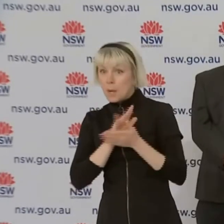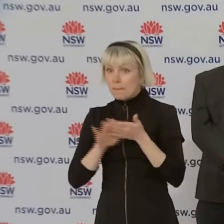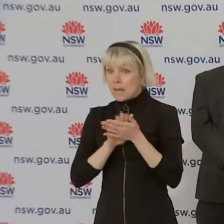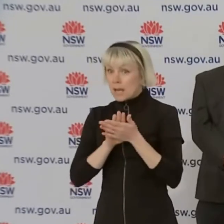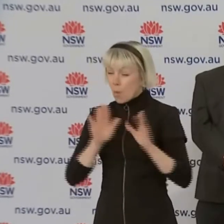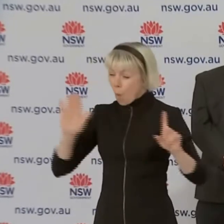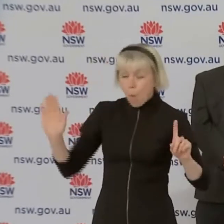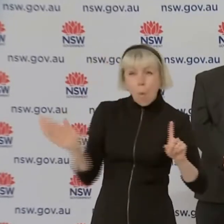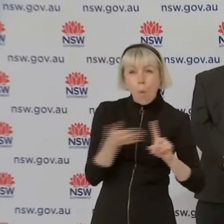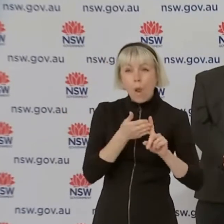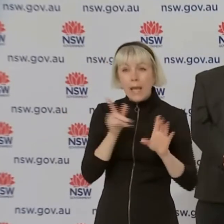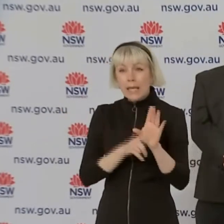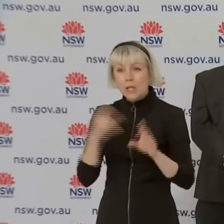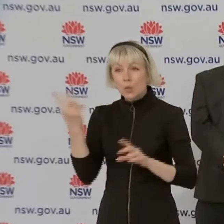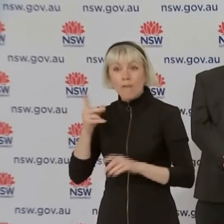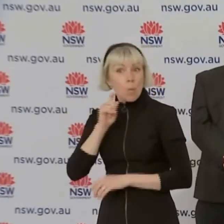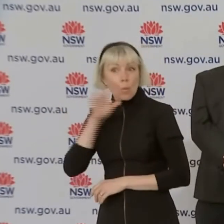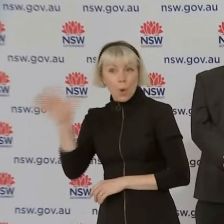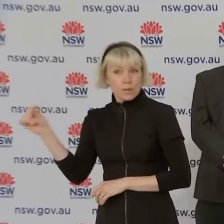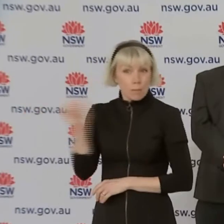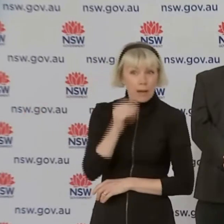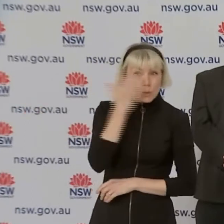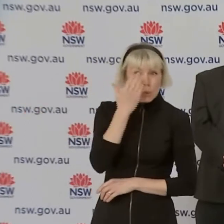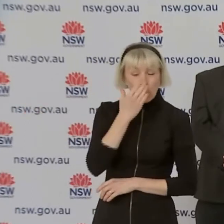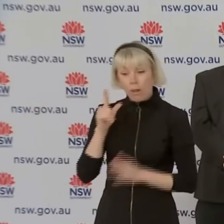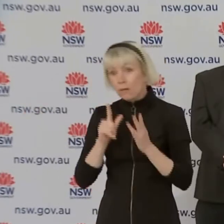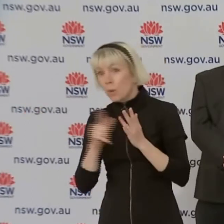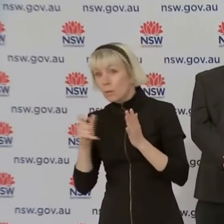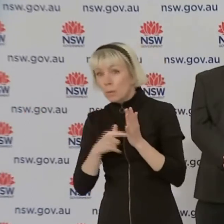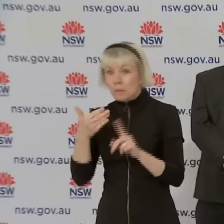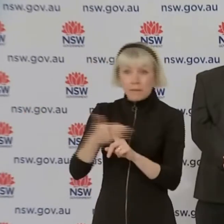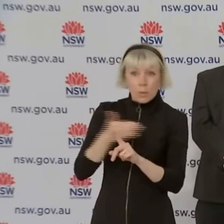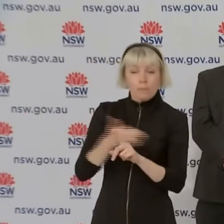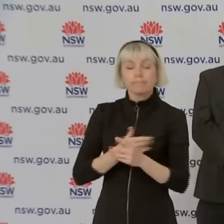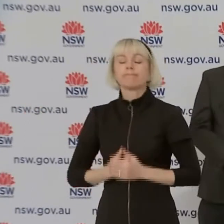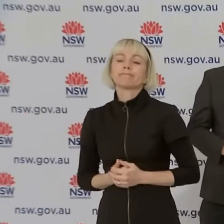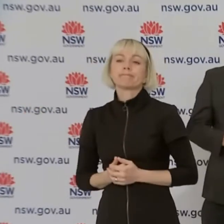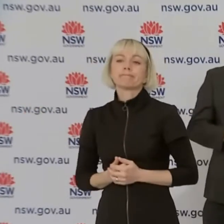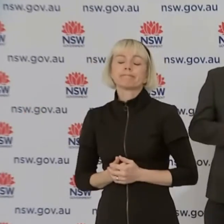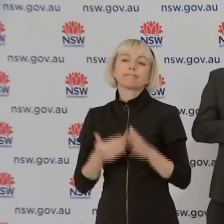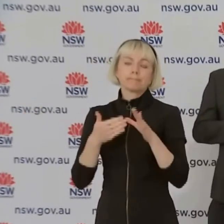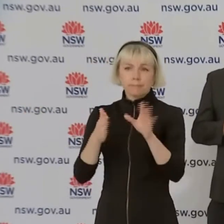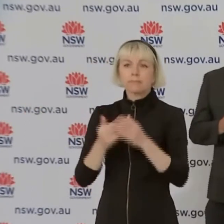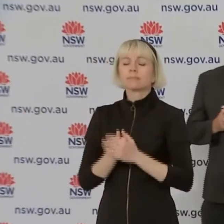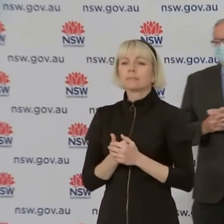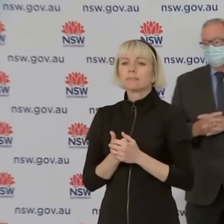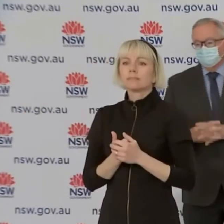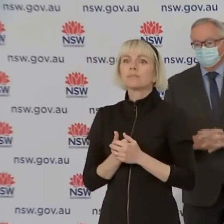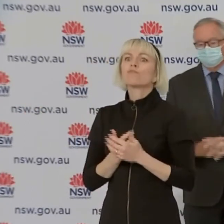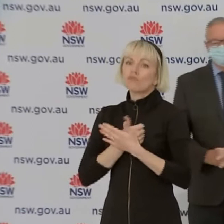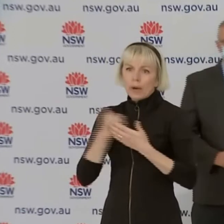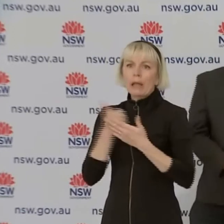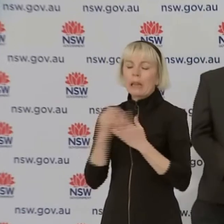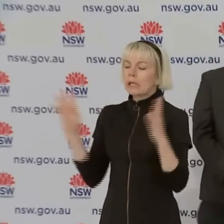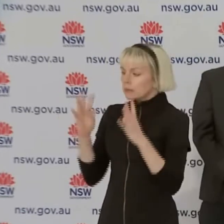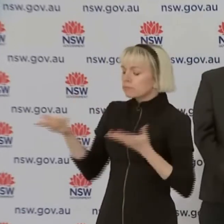from Year 12, depending on how the case numbers go? We are health and education have been in constant discussion about what face-to-face might